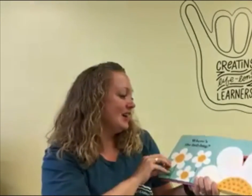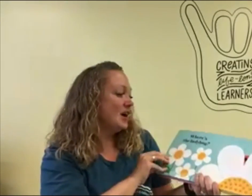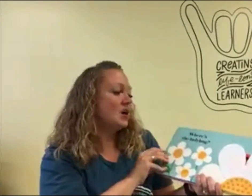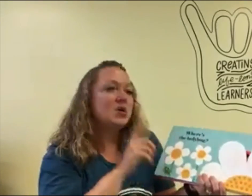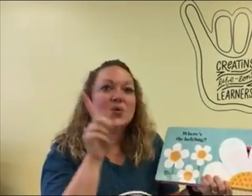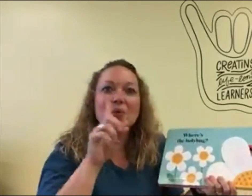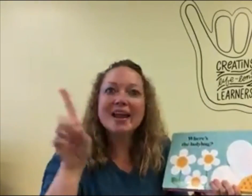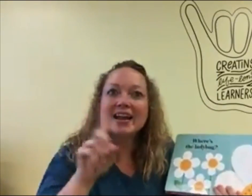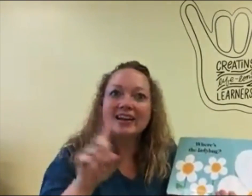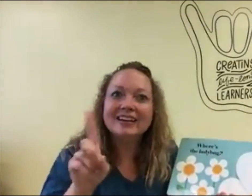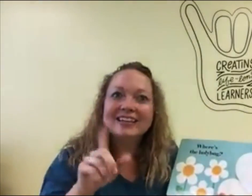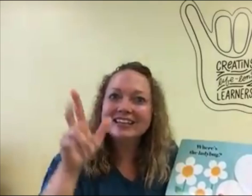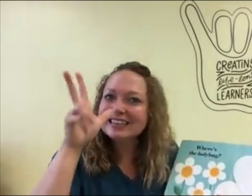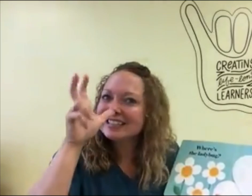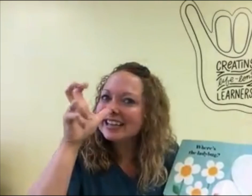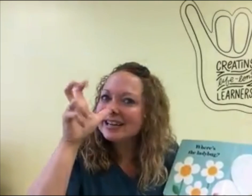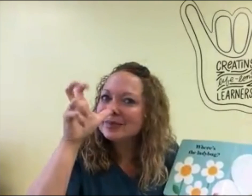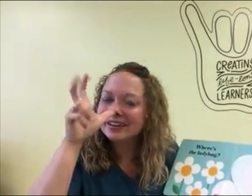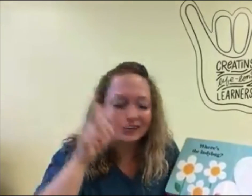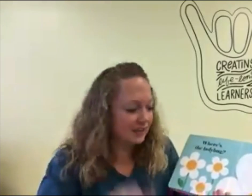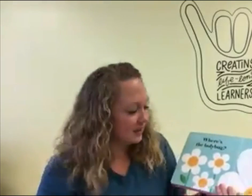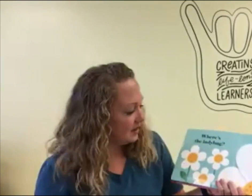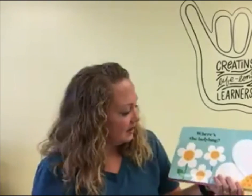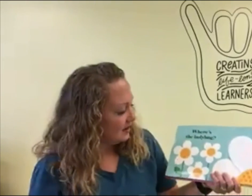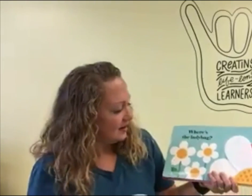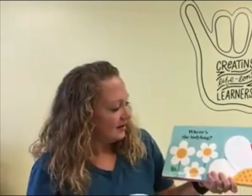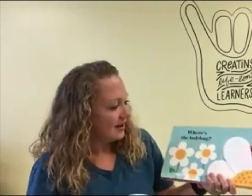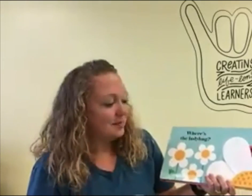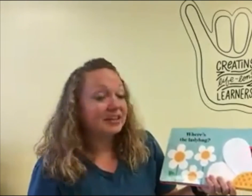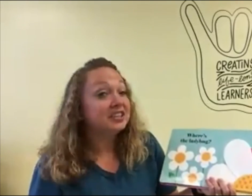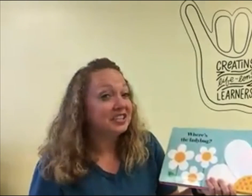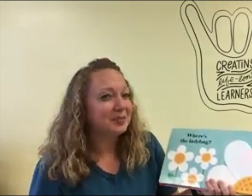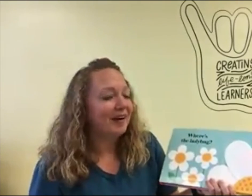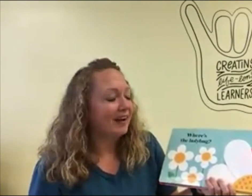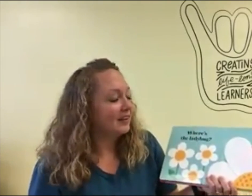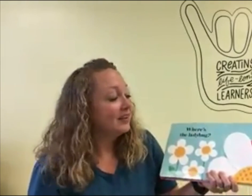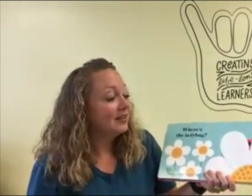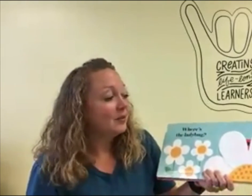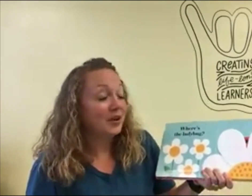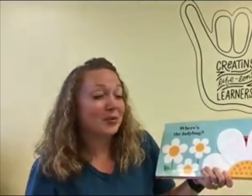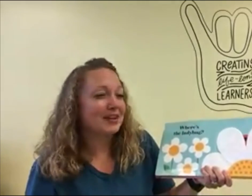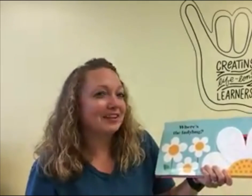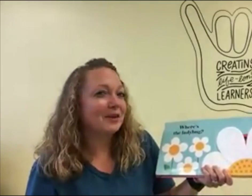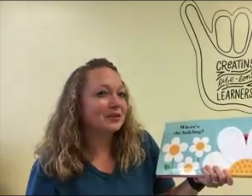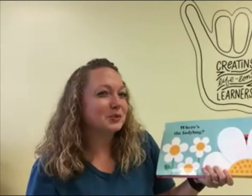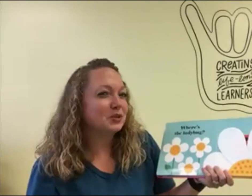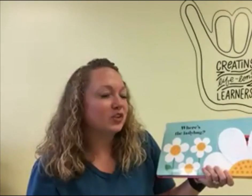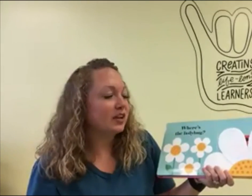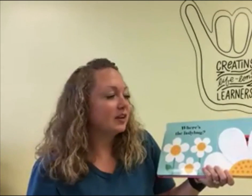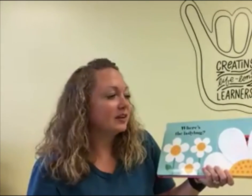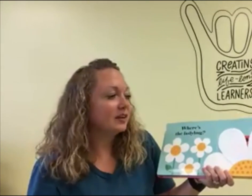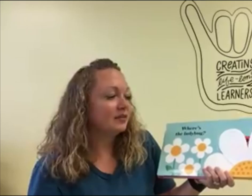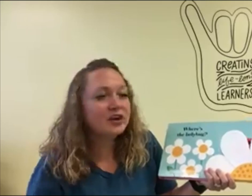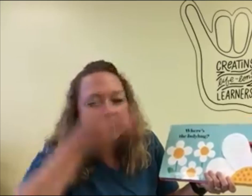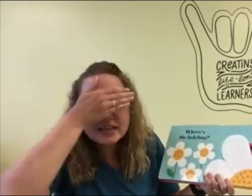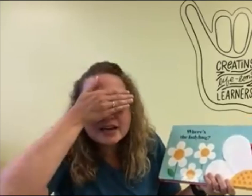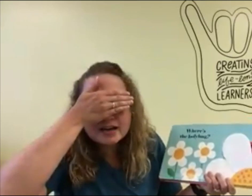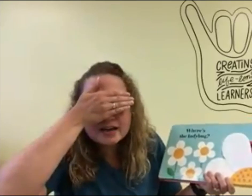Where is the ladybug? I bet you she's behind one of the white flowers. What do you think? Cover your eyes.